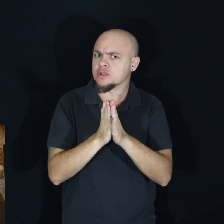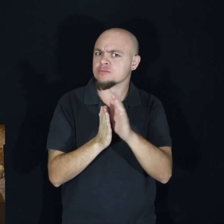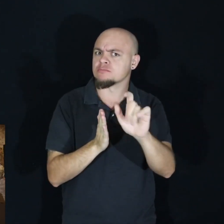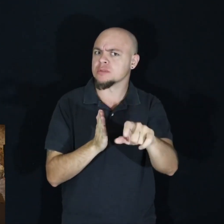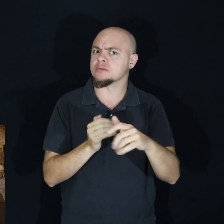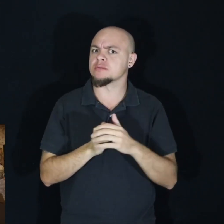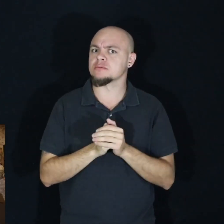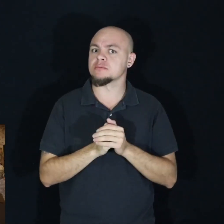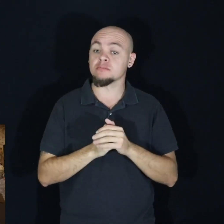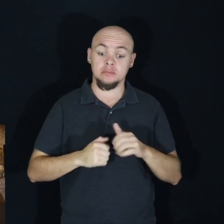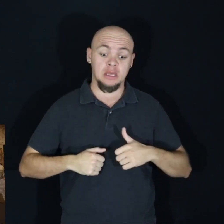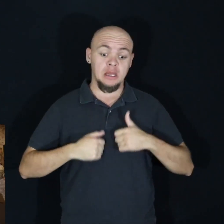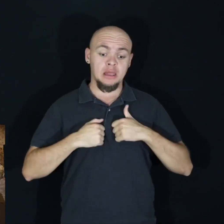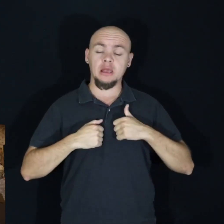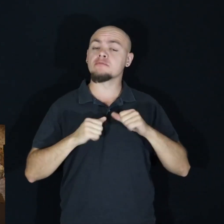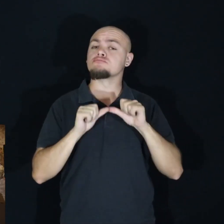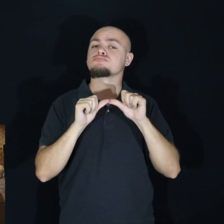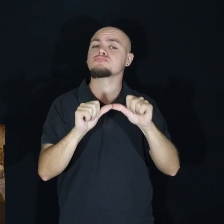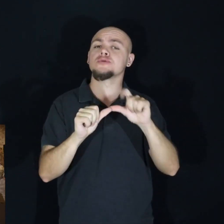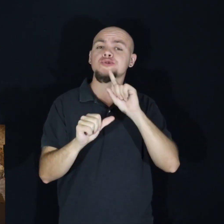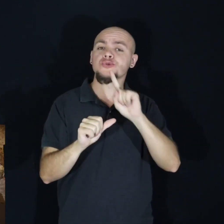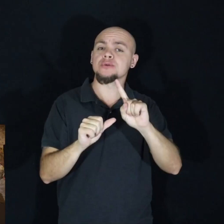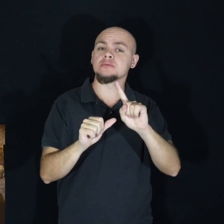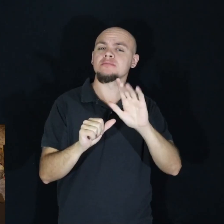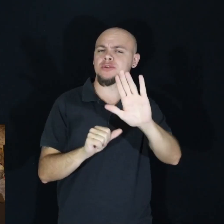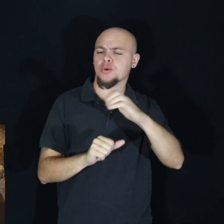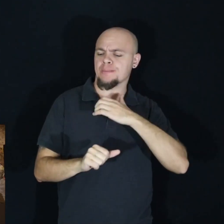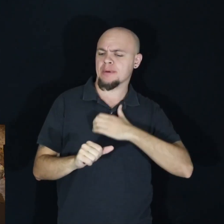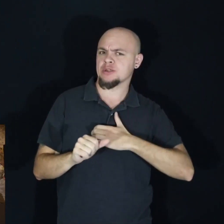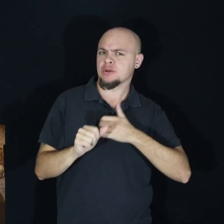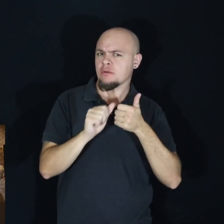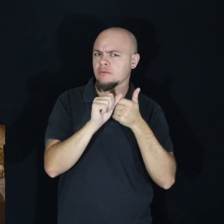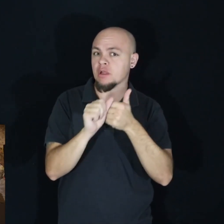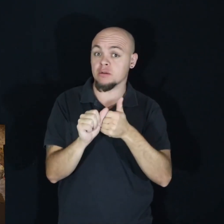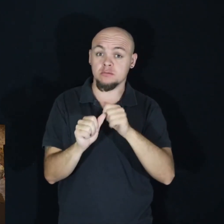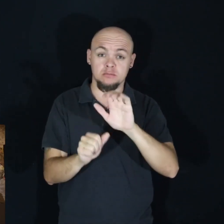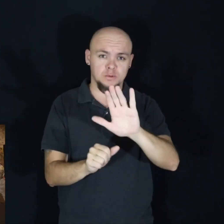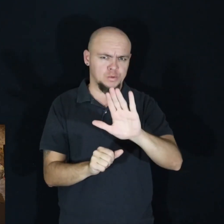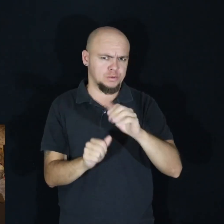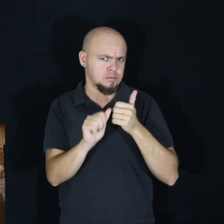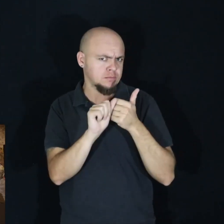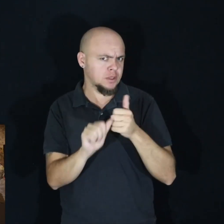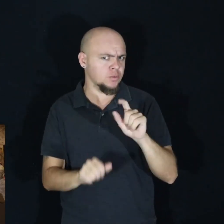truly live life, you must chase your passions. Are you chasing yours?